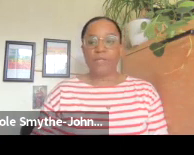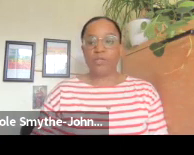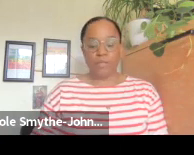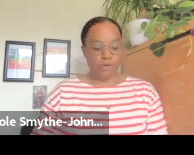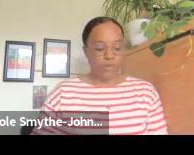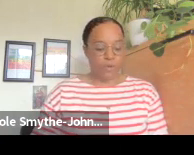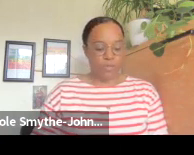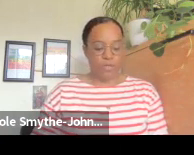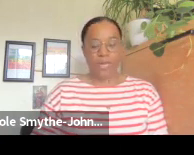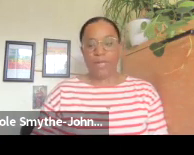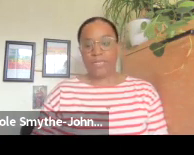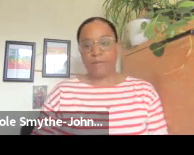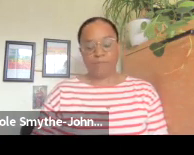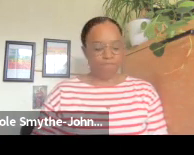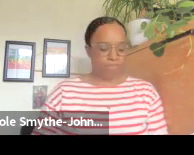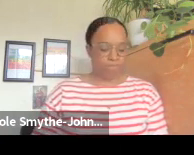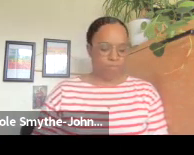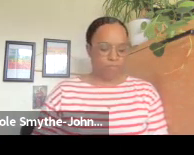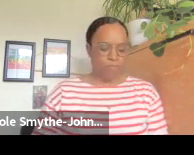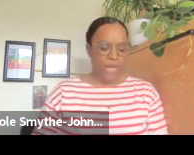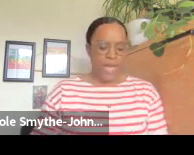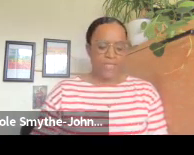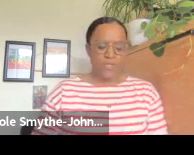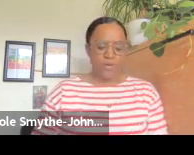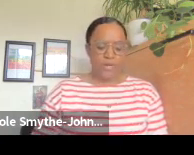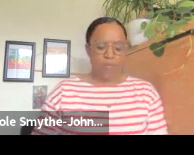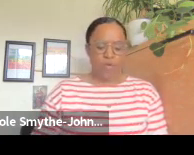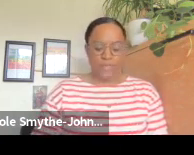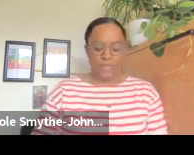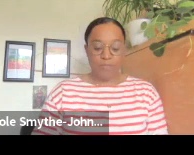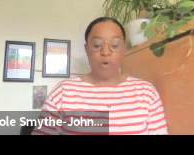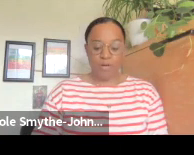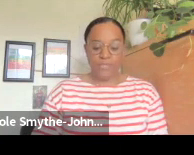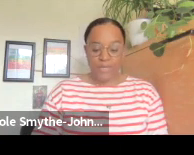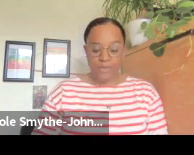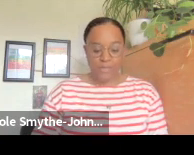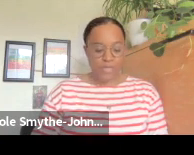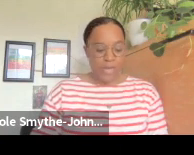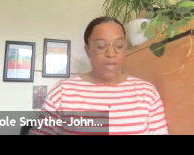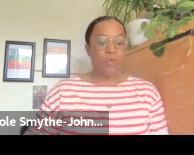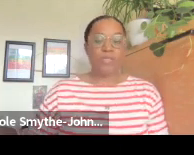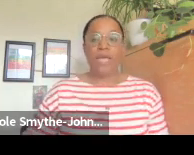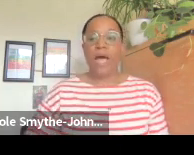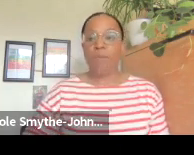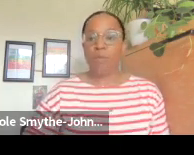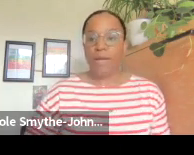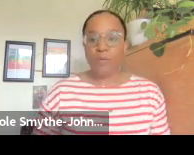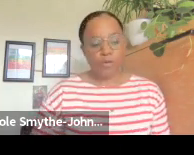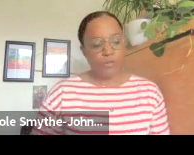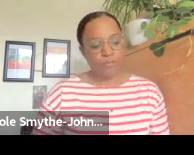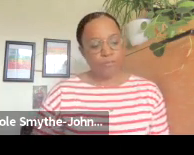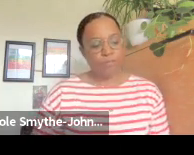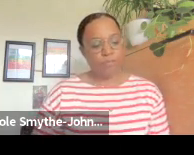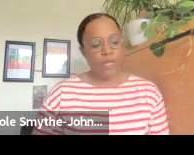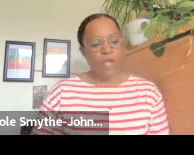over 830,000 in 1911. As historian Lara Putnam tells us, it was a mobile